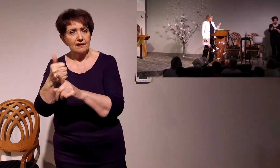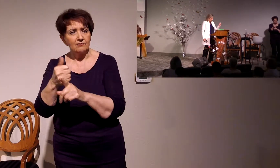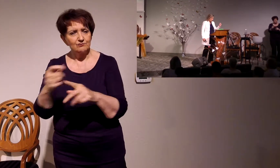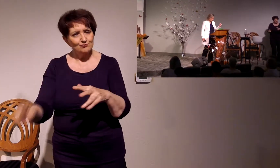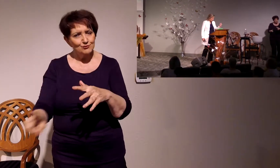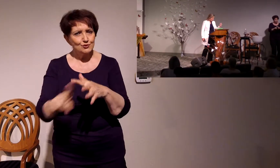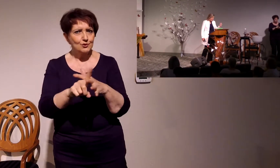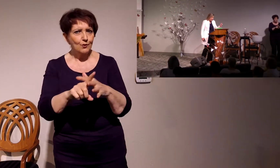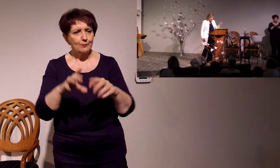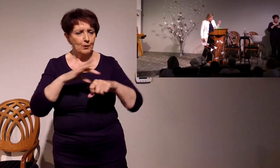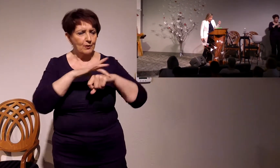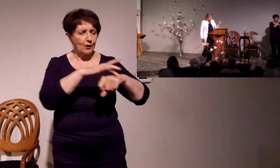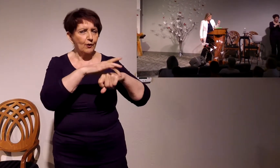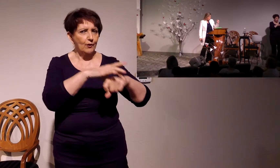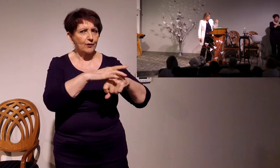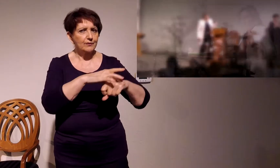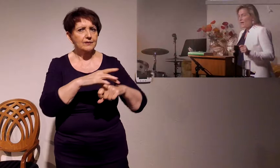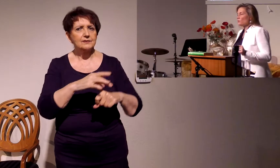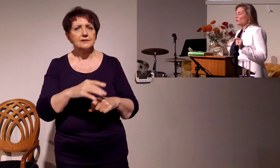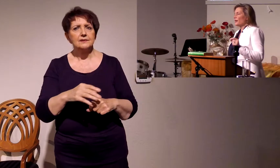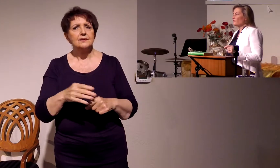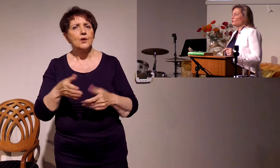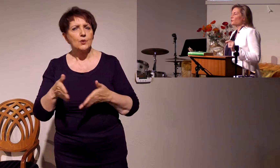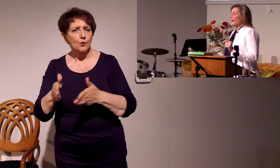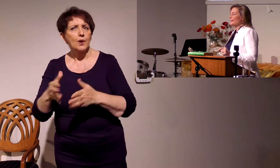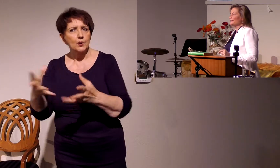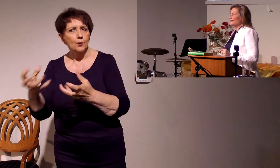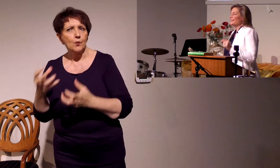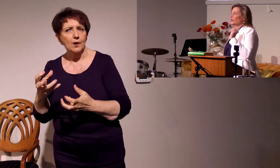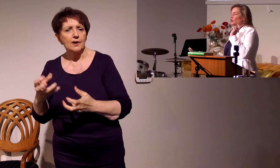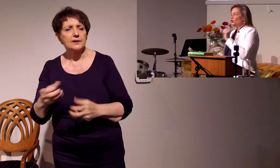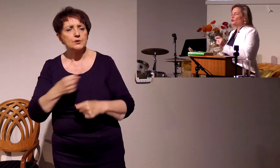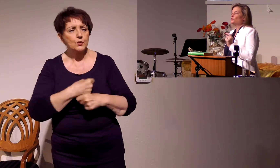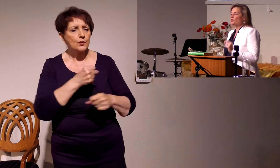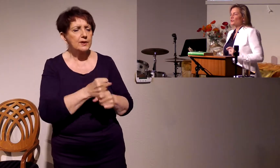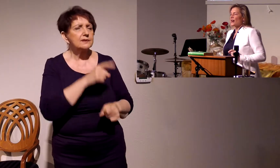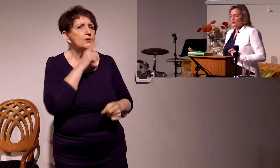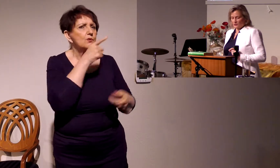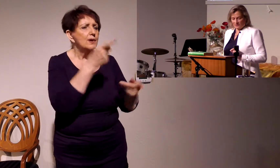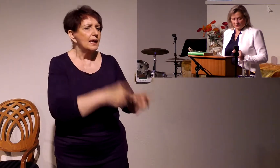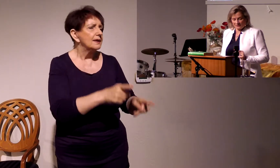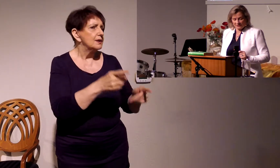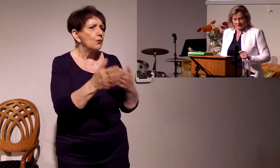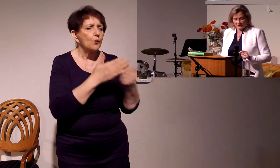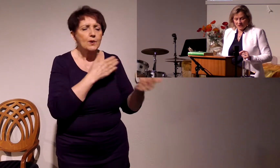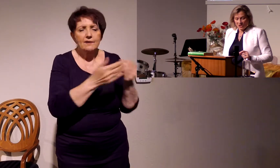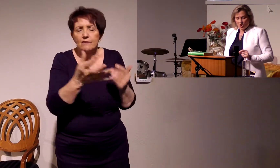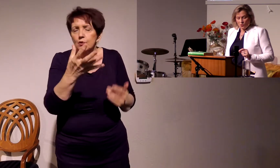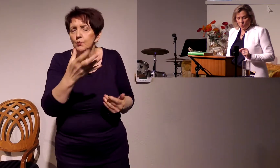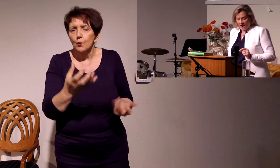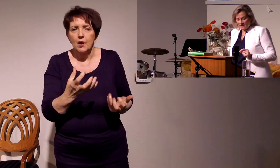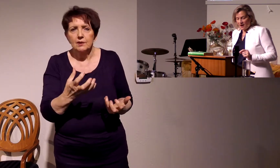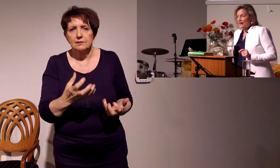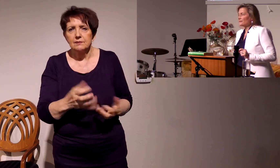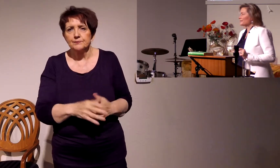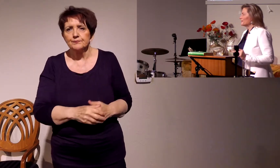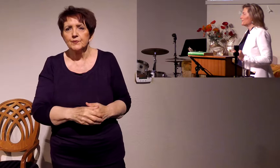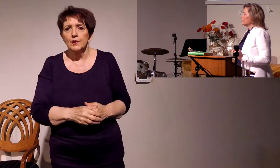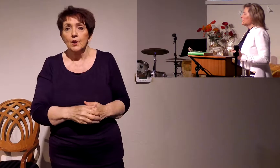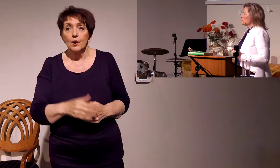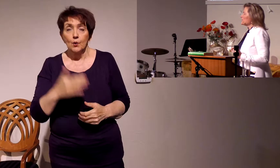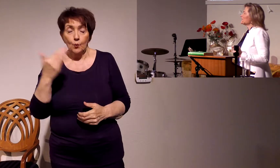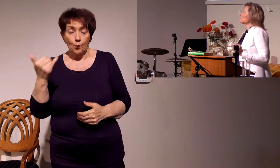planet Earth, and the power to create whatever reality you desire. Why